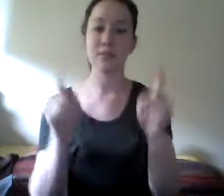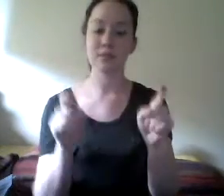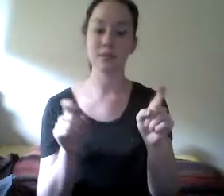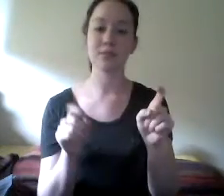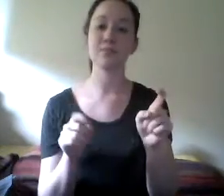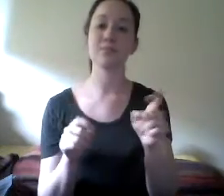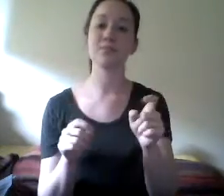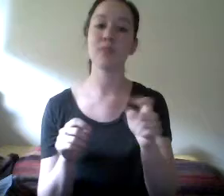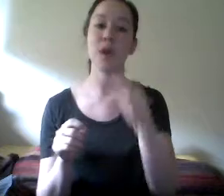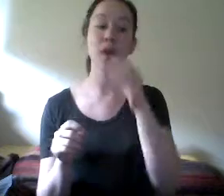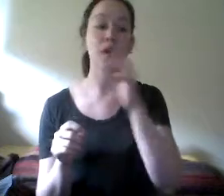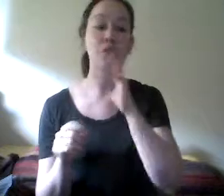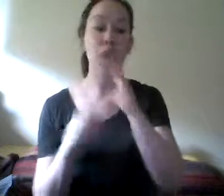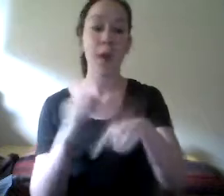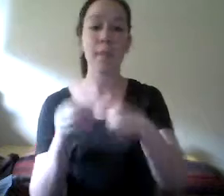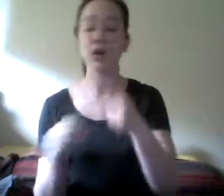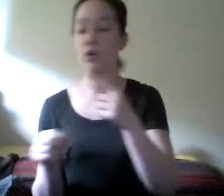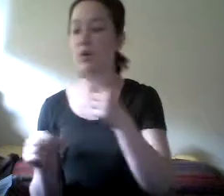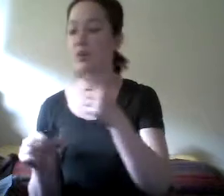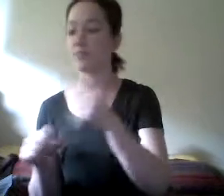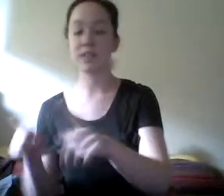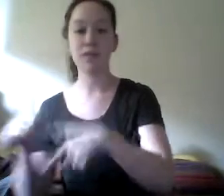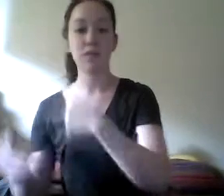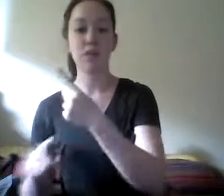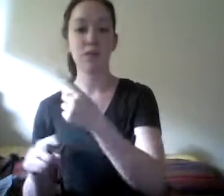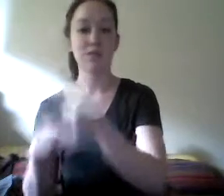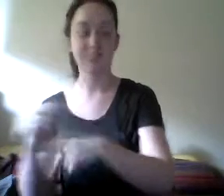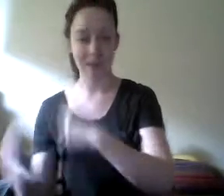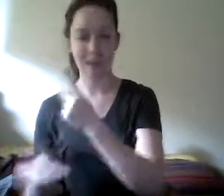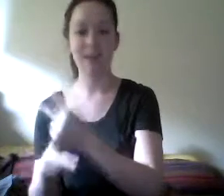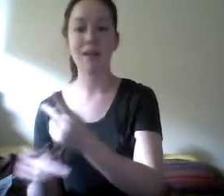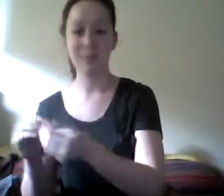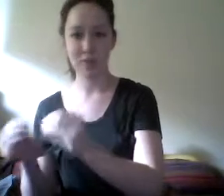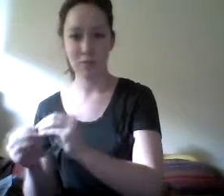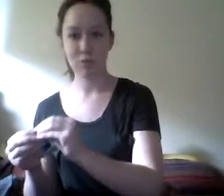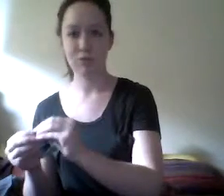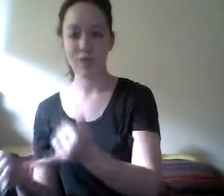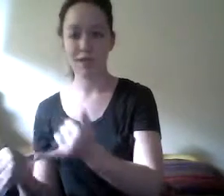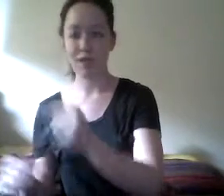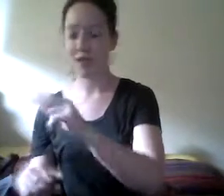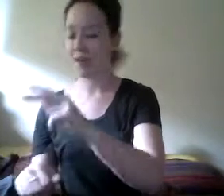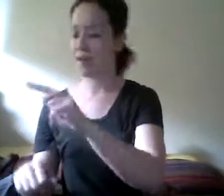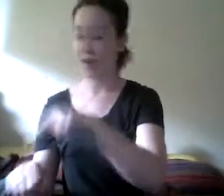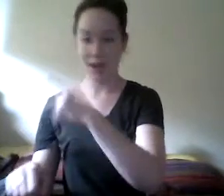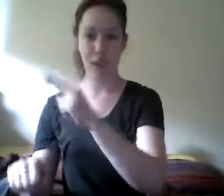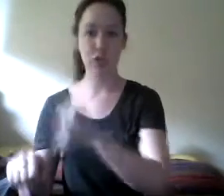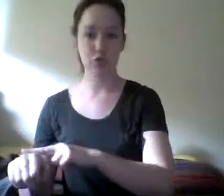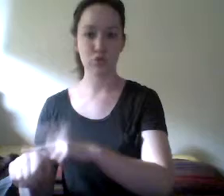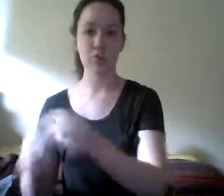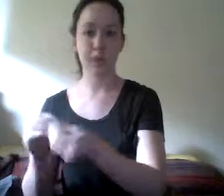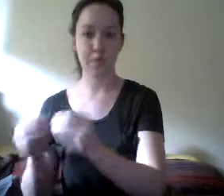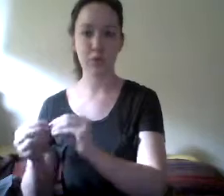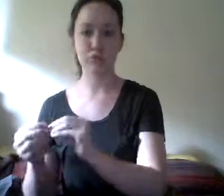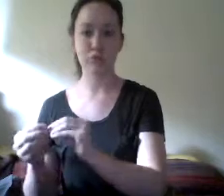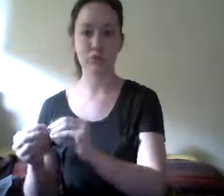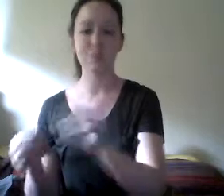of numbers today. Natural numbers. It's supposed to be a T. I don't have a stylus pen yet.